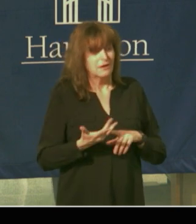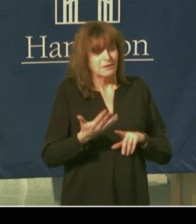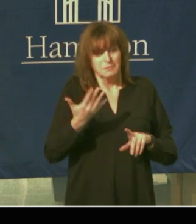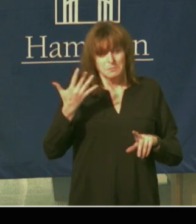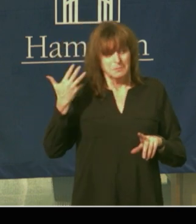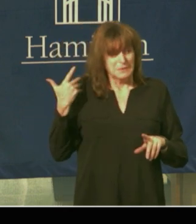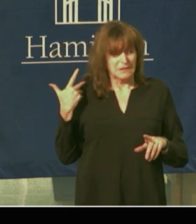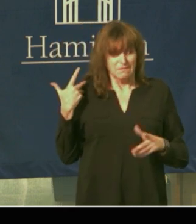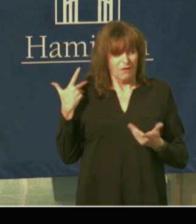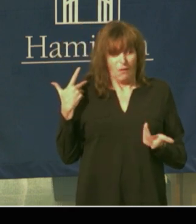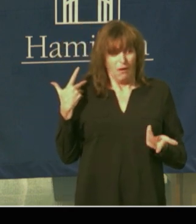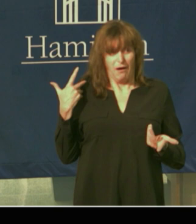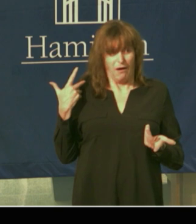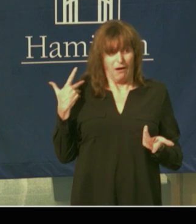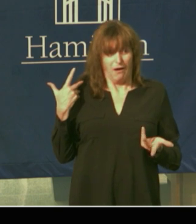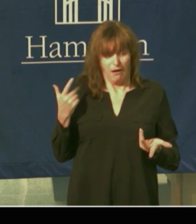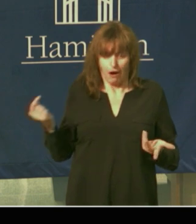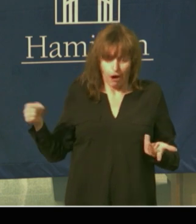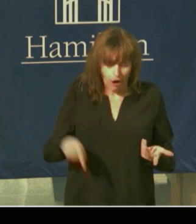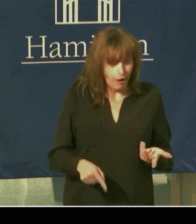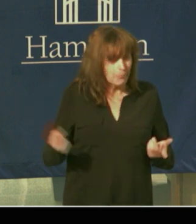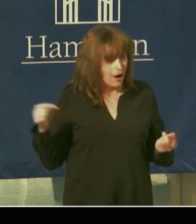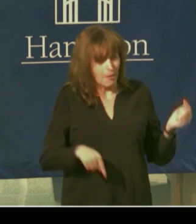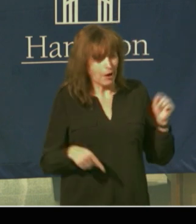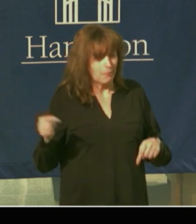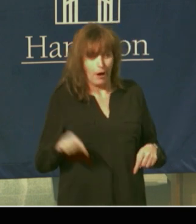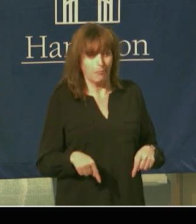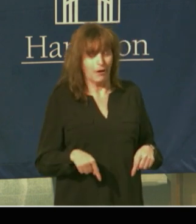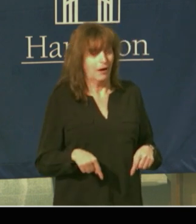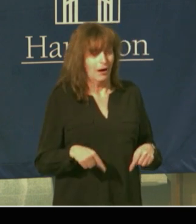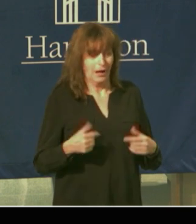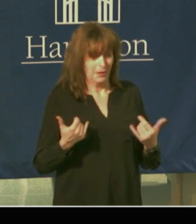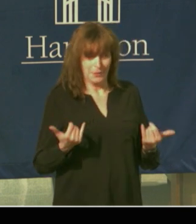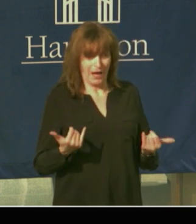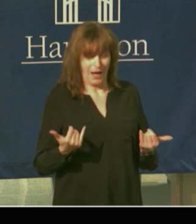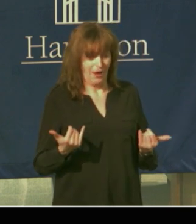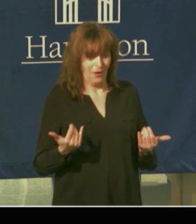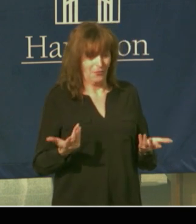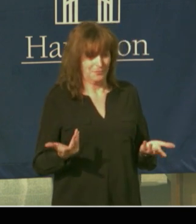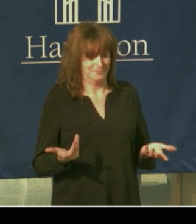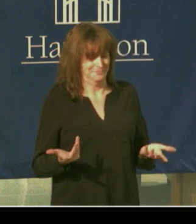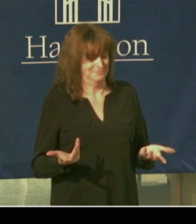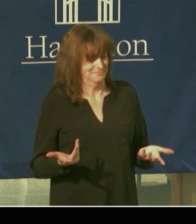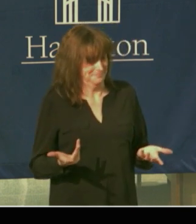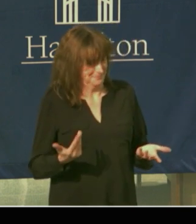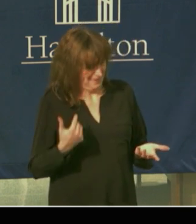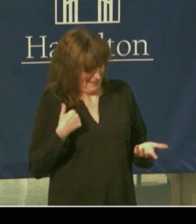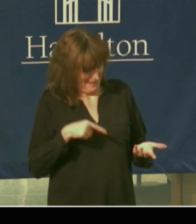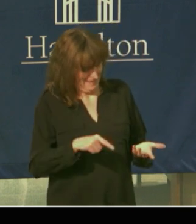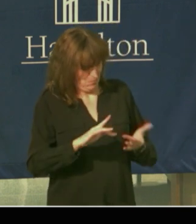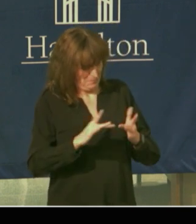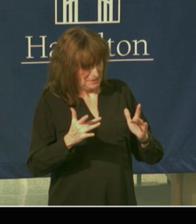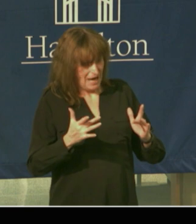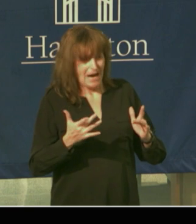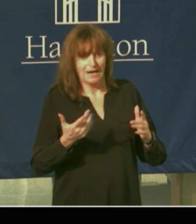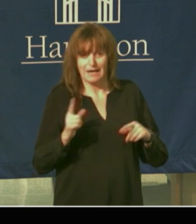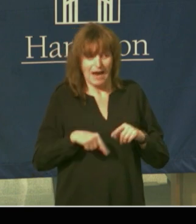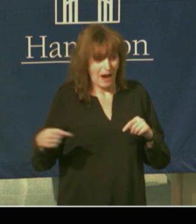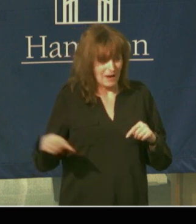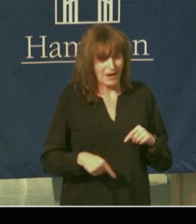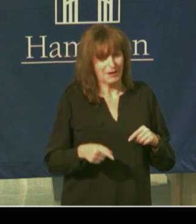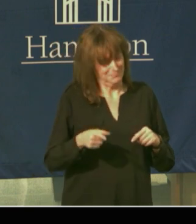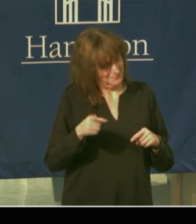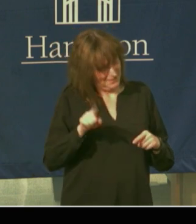the online opportunities or the on-phone opportunities for our services. So all of those are listed on our